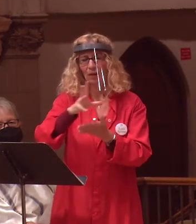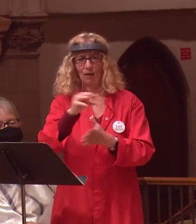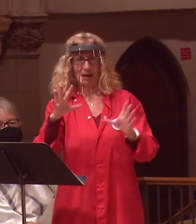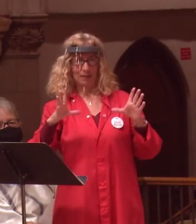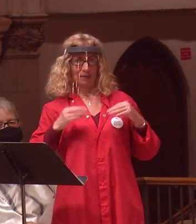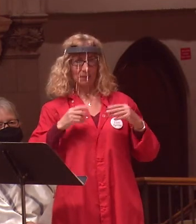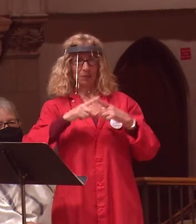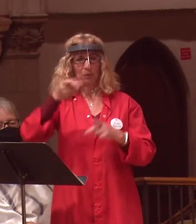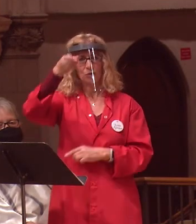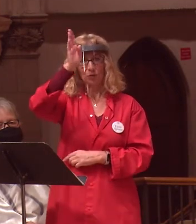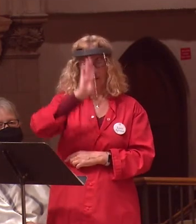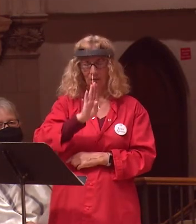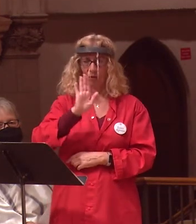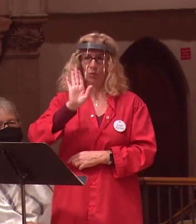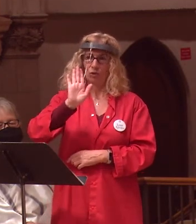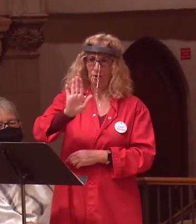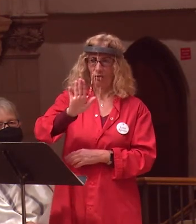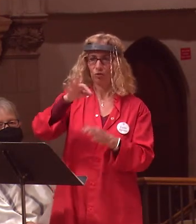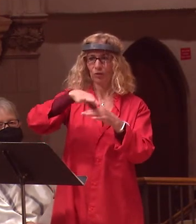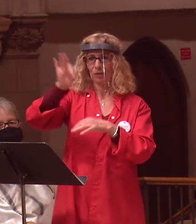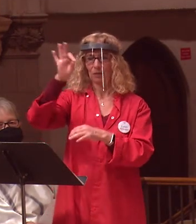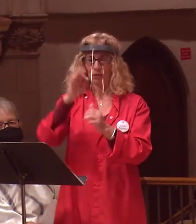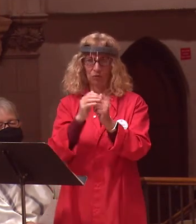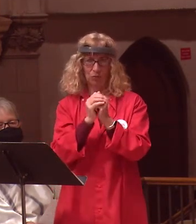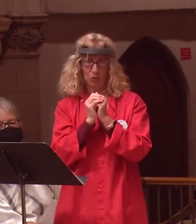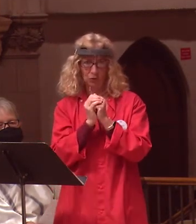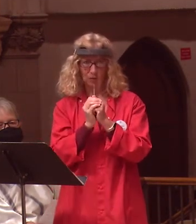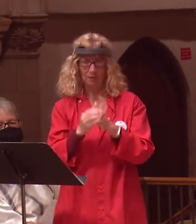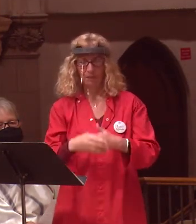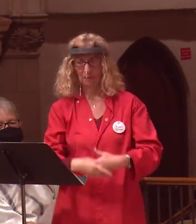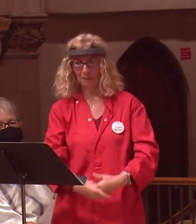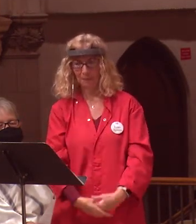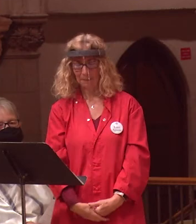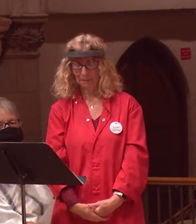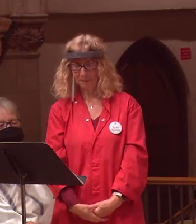to God, which is your spiritual worship.